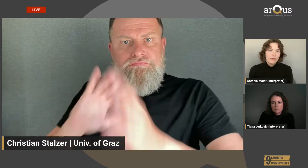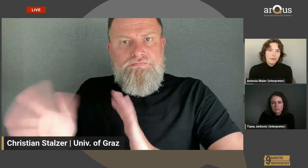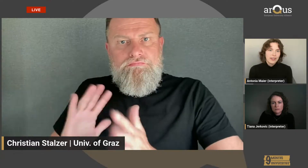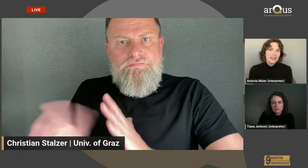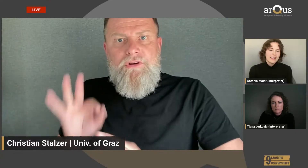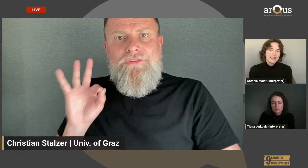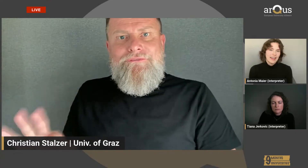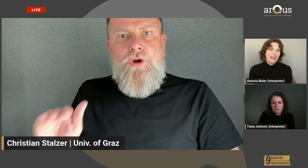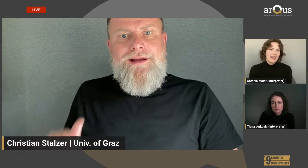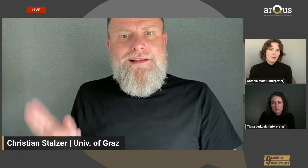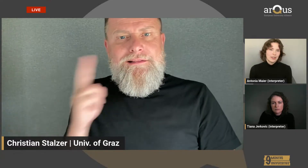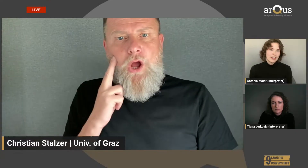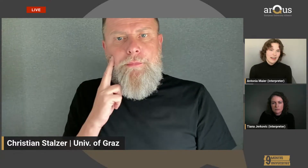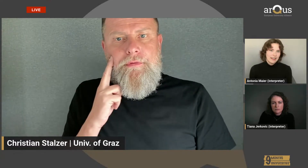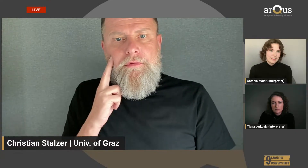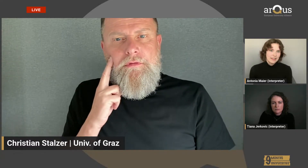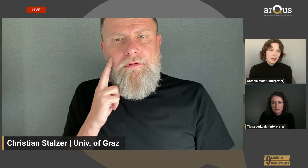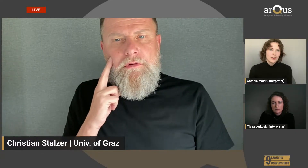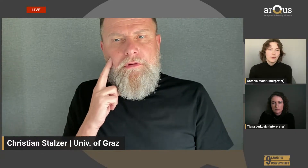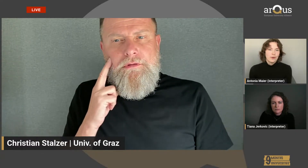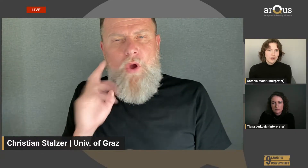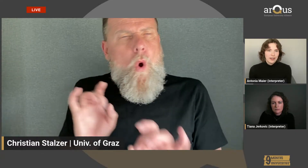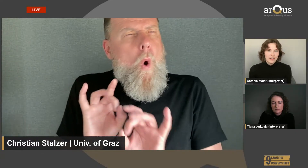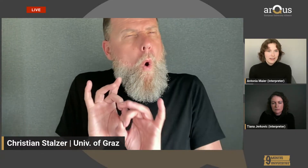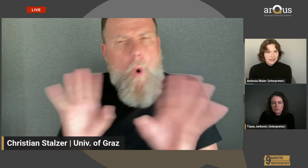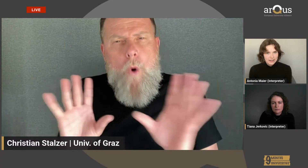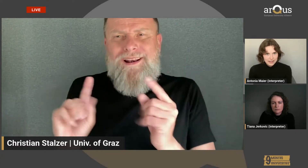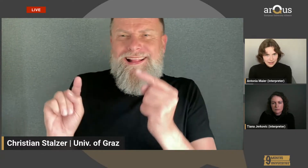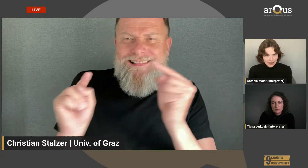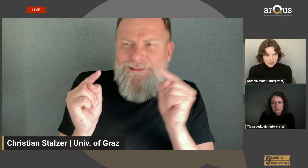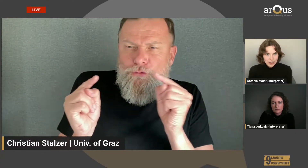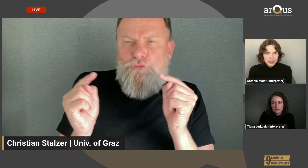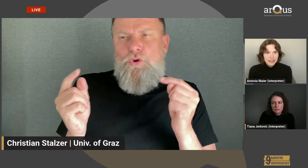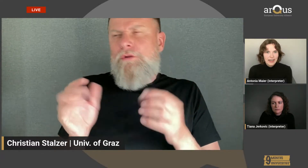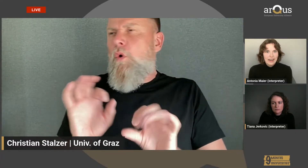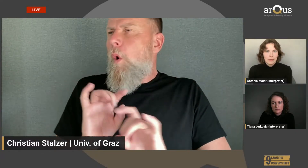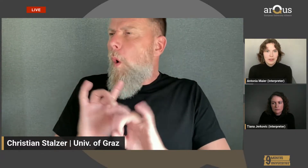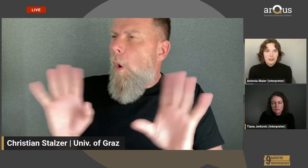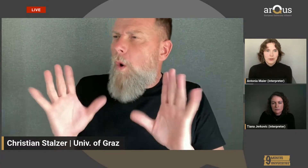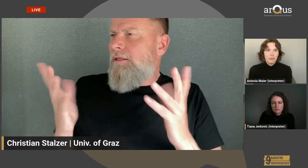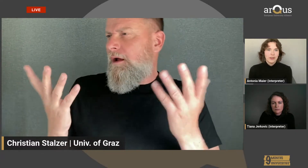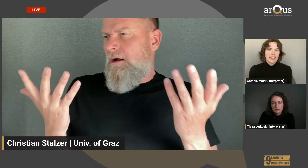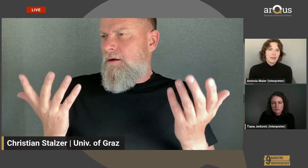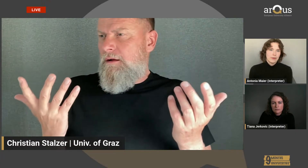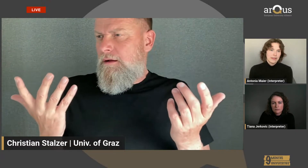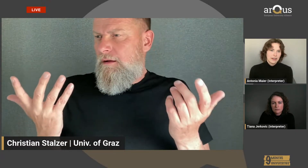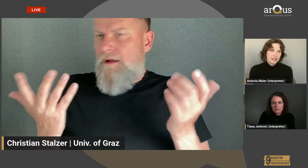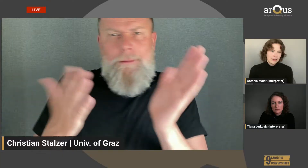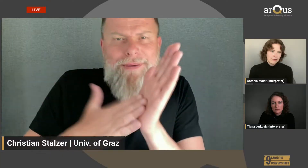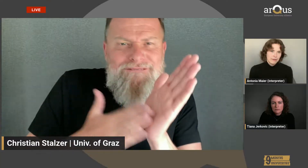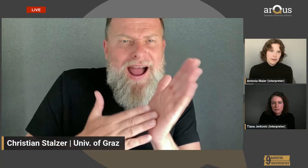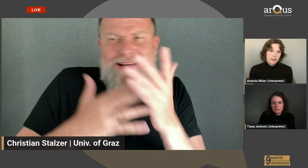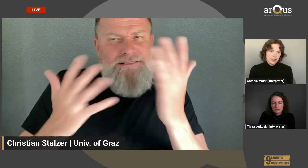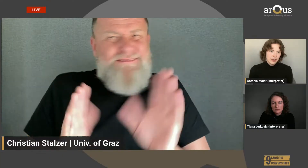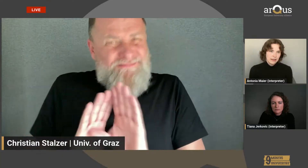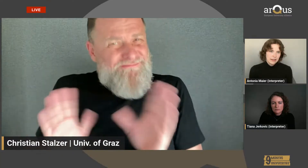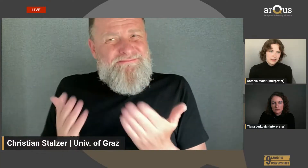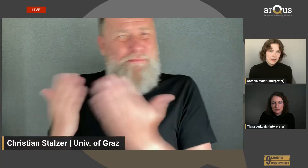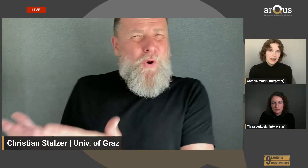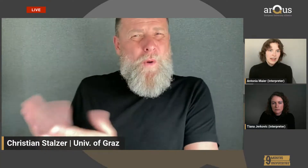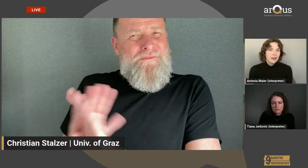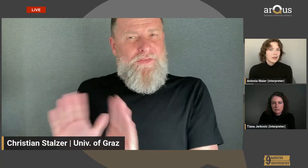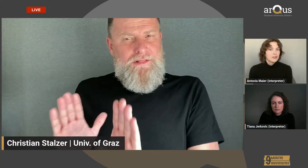to a free sign language class to learn Swedish Sign Language to communicate with their deaf